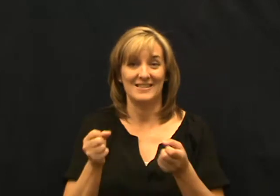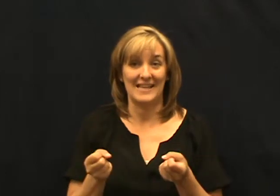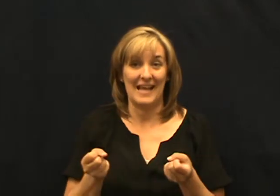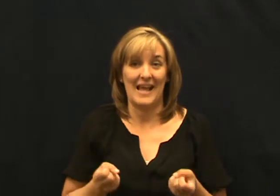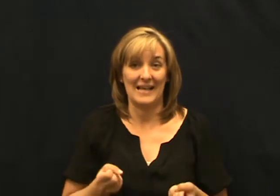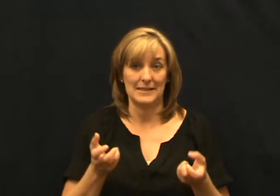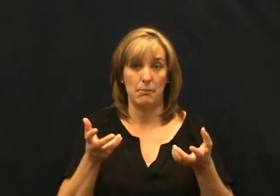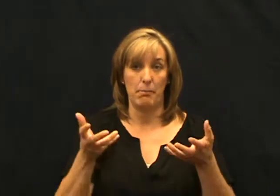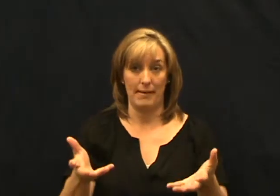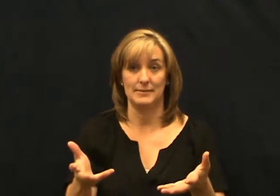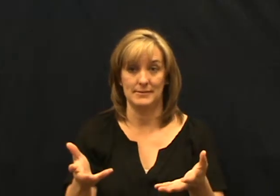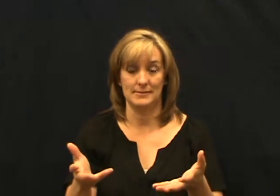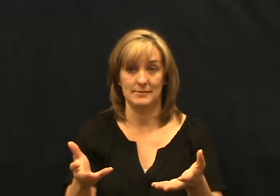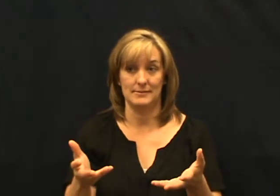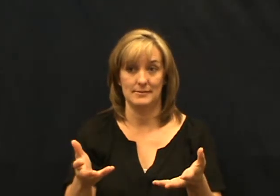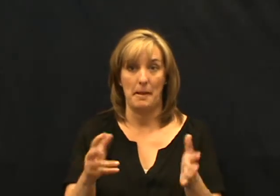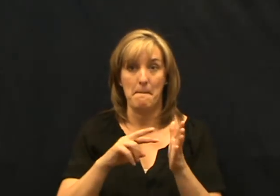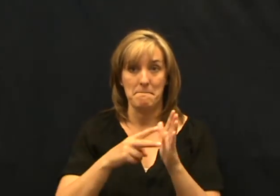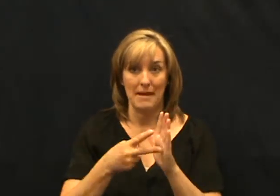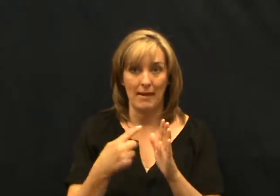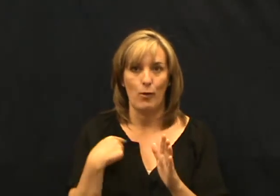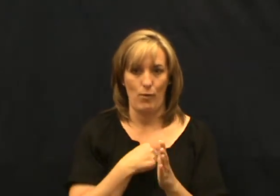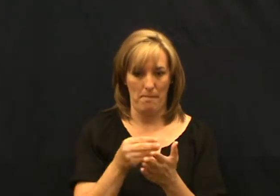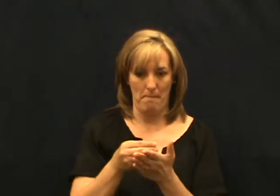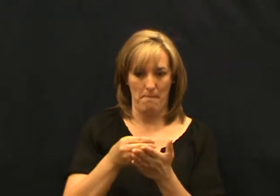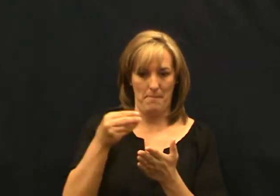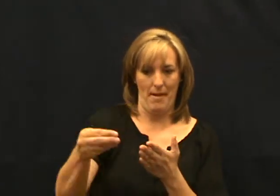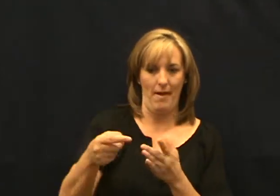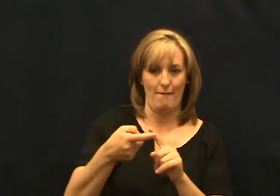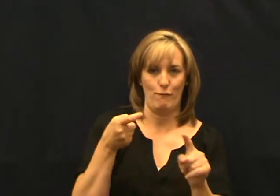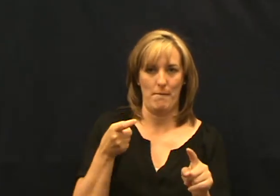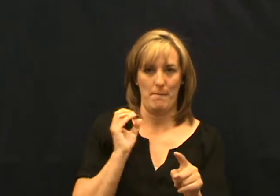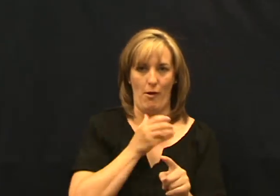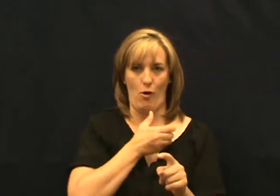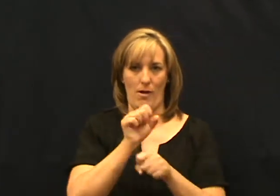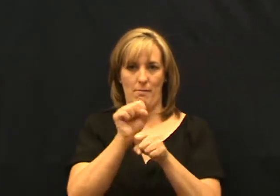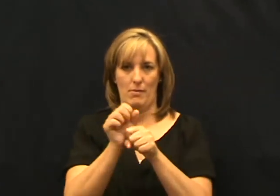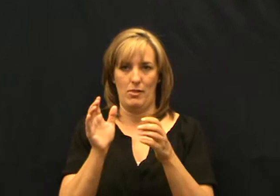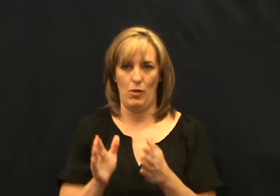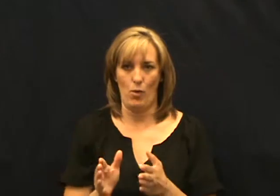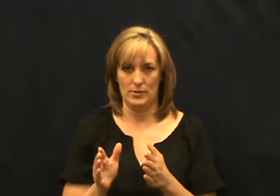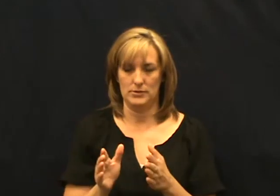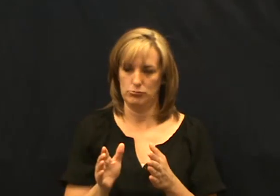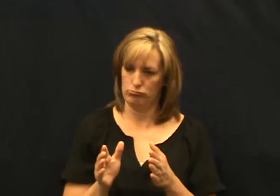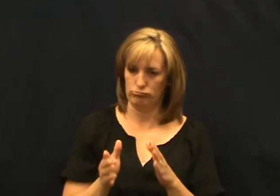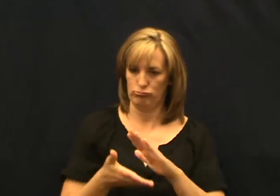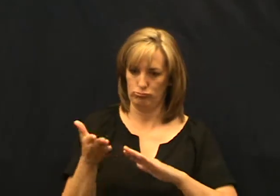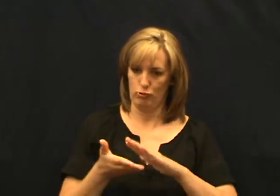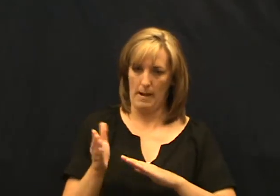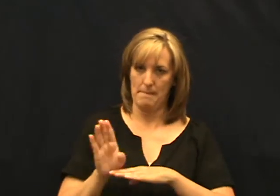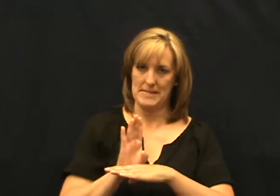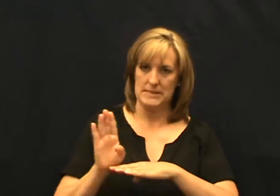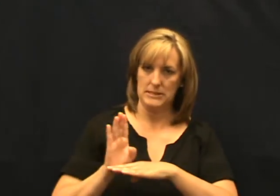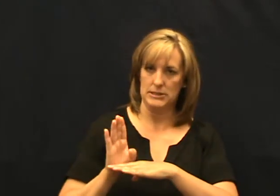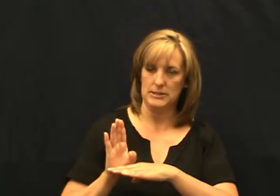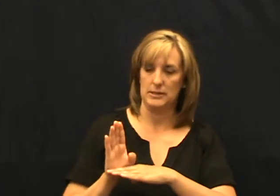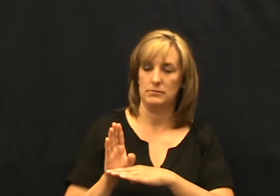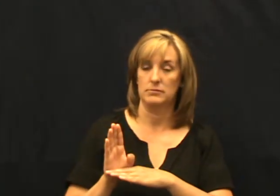we, in air quotes, buy from our employees in order to run our business. So what we end up doing is debiting